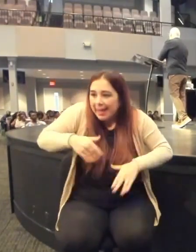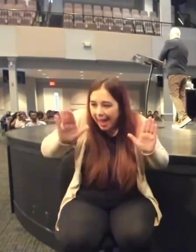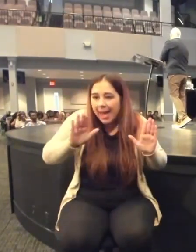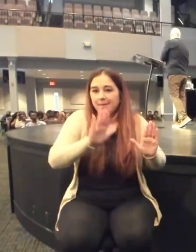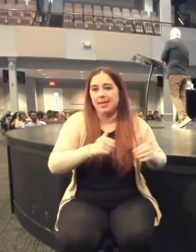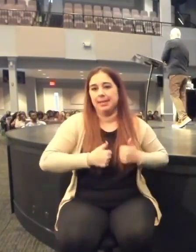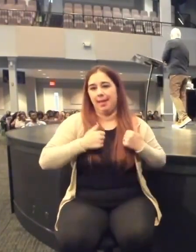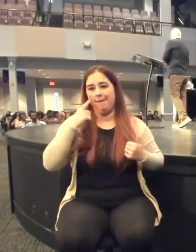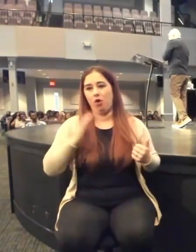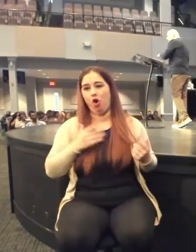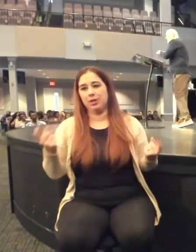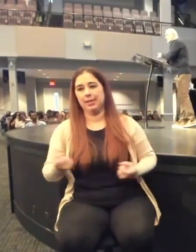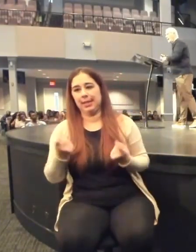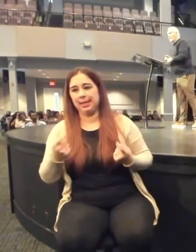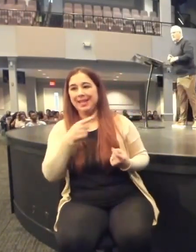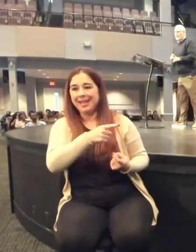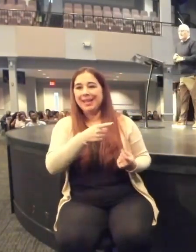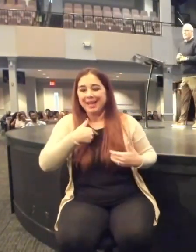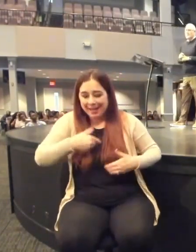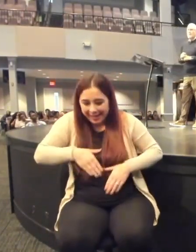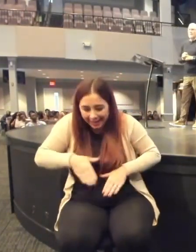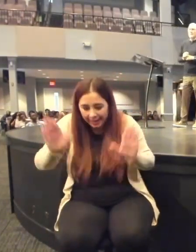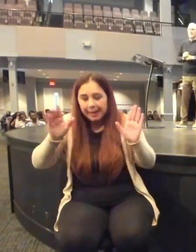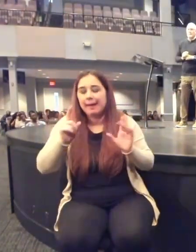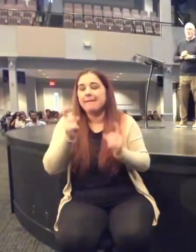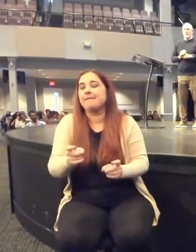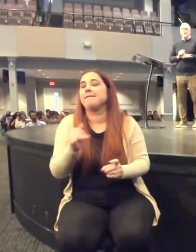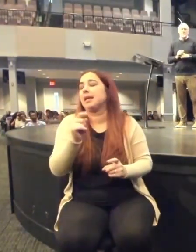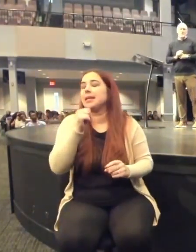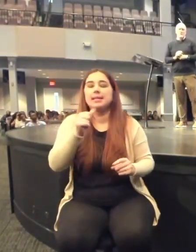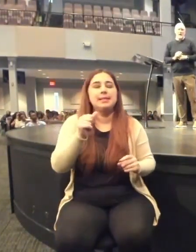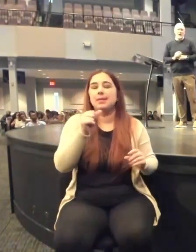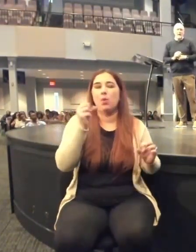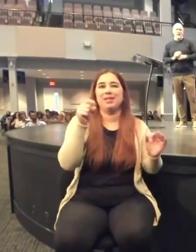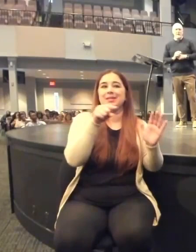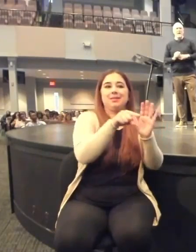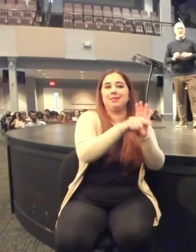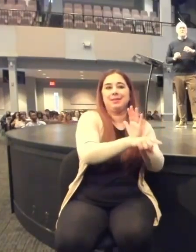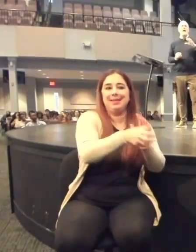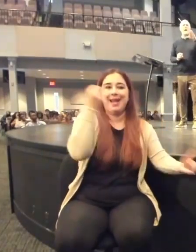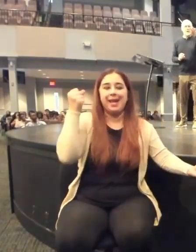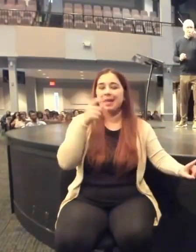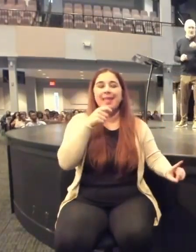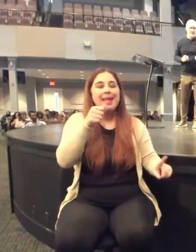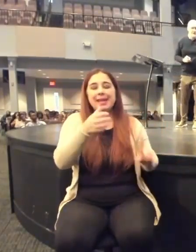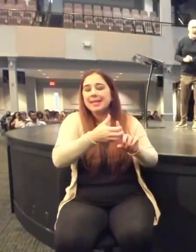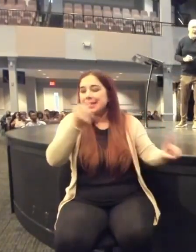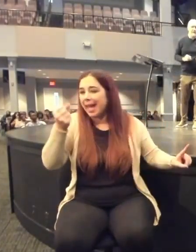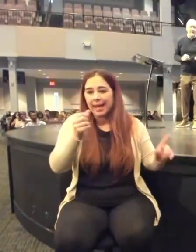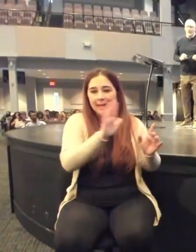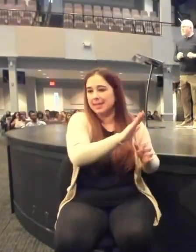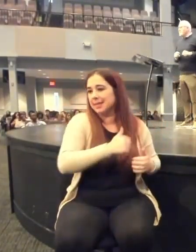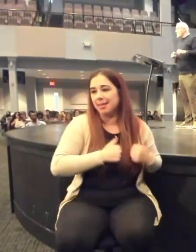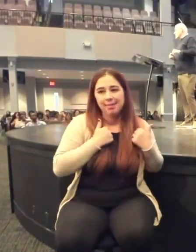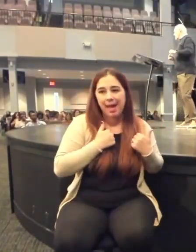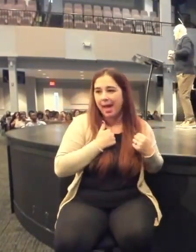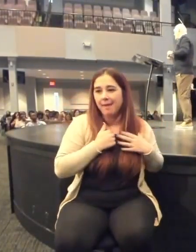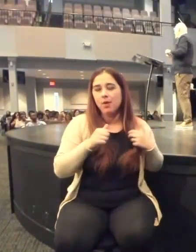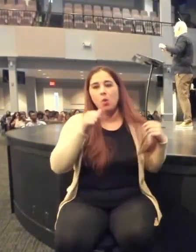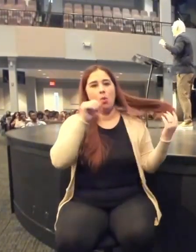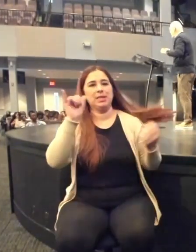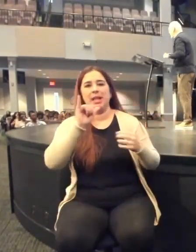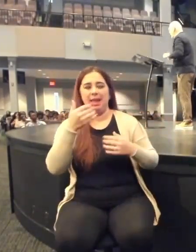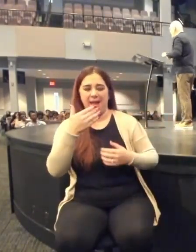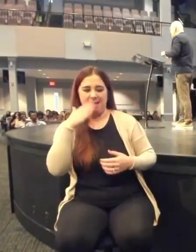our sins. He gave his life for our sins. You must understand, they didn't take Jesus' life. It wasn't just a